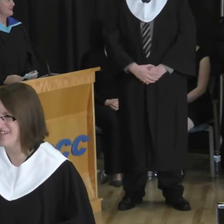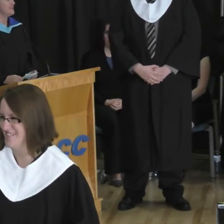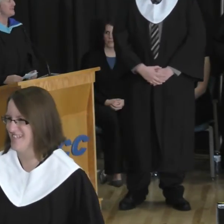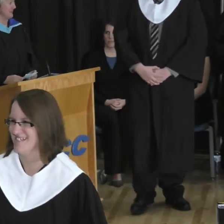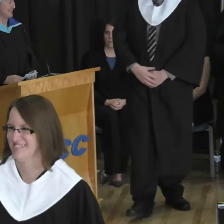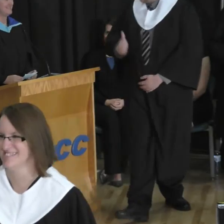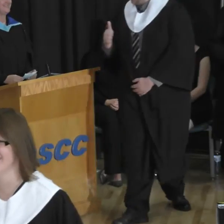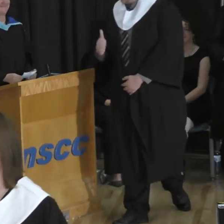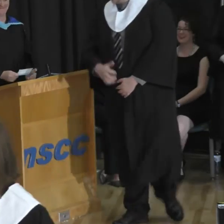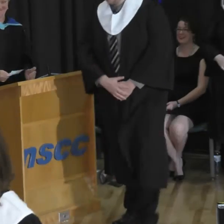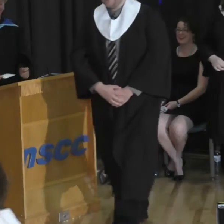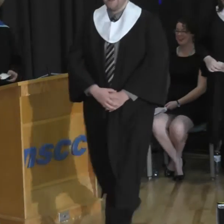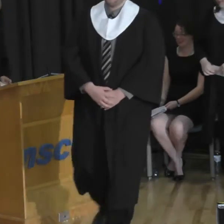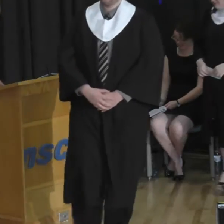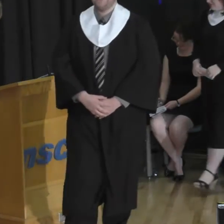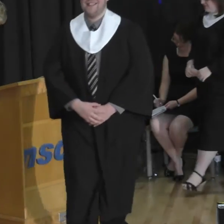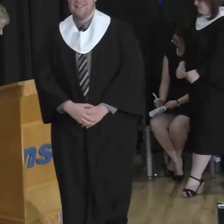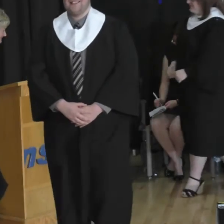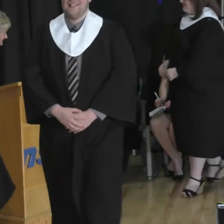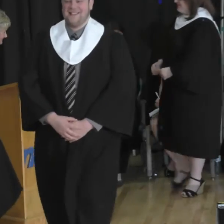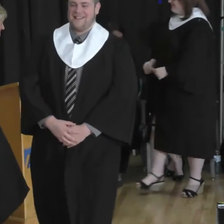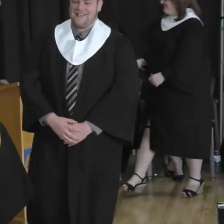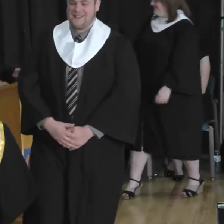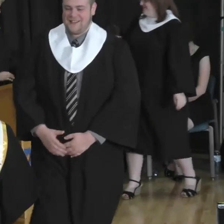Lovika Nisink.